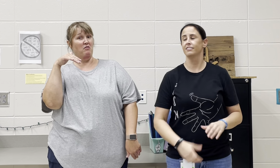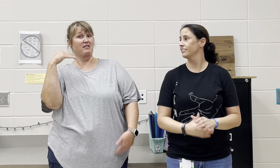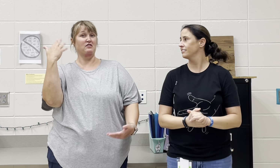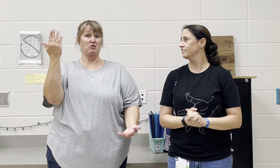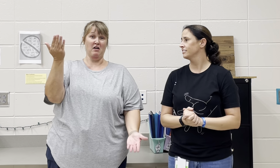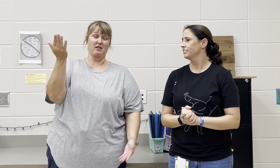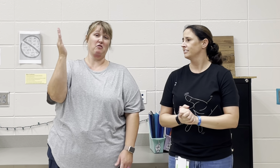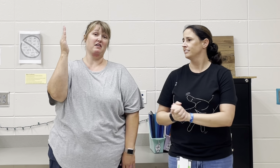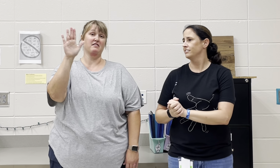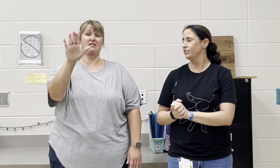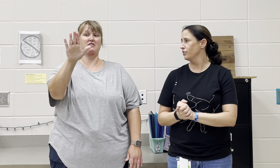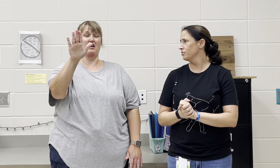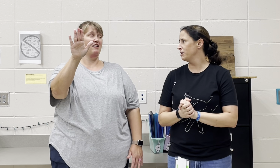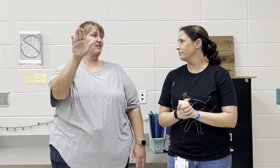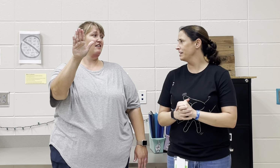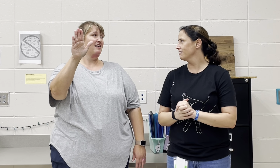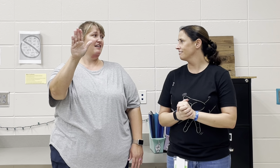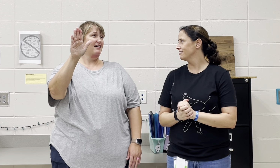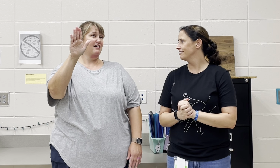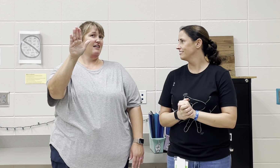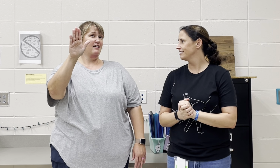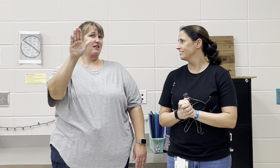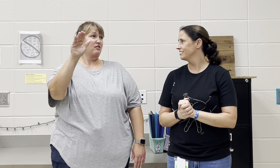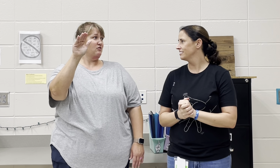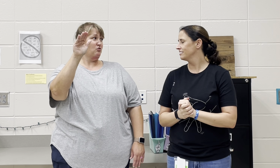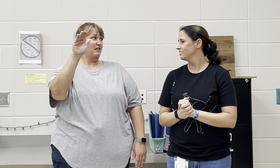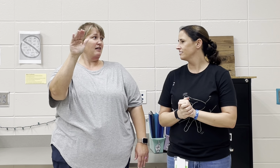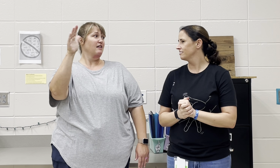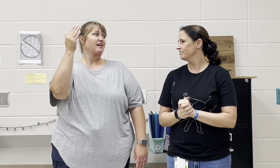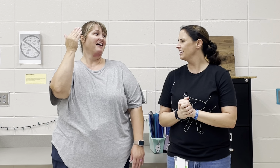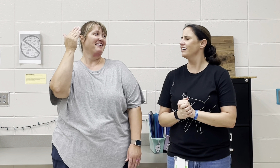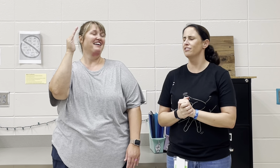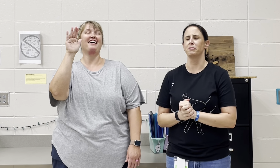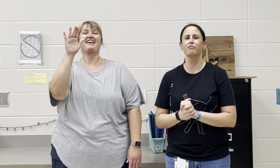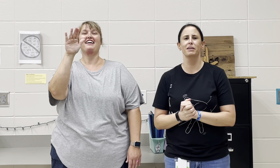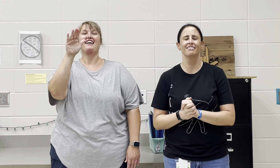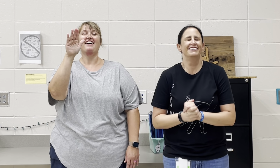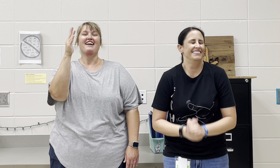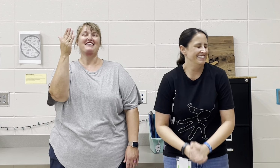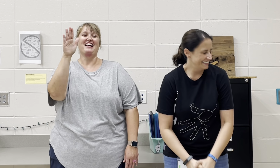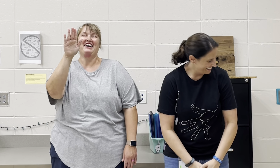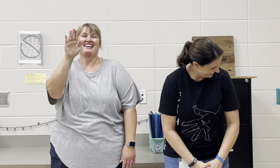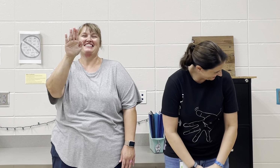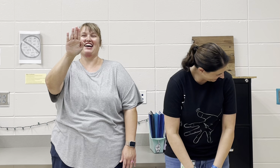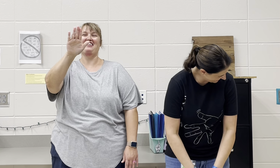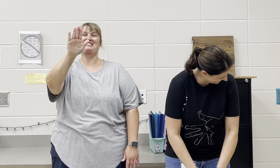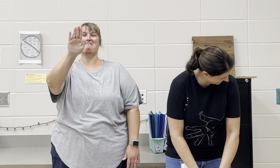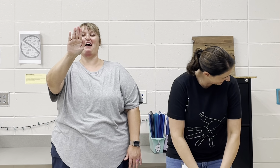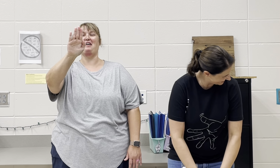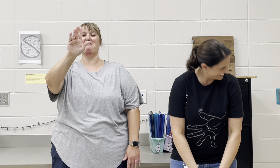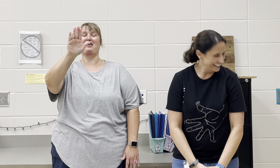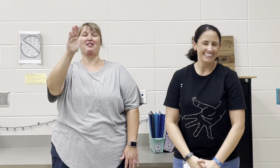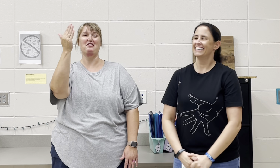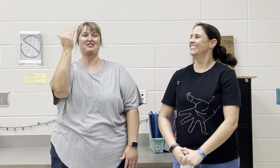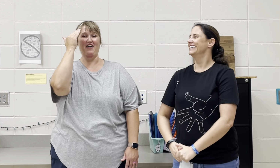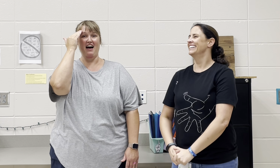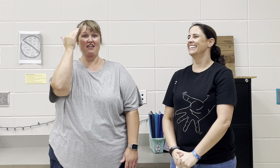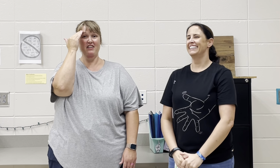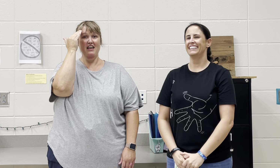this? Do you not know this? Do you know the Muffin Man? Who lives in Dreeland? Yeah, I know the Muffin Man. So it's a closed 5